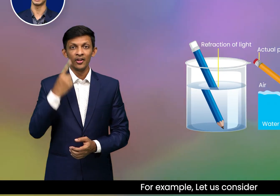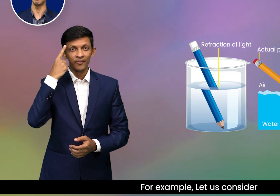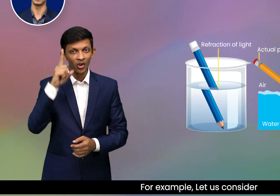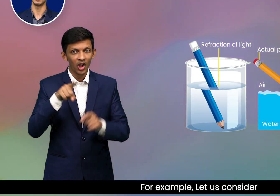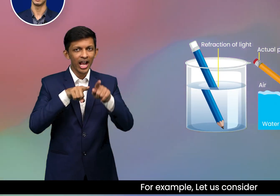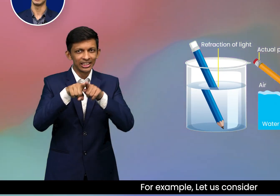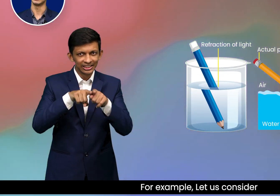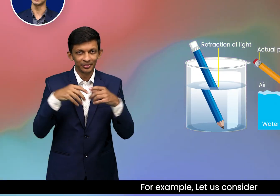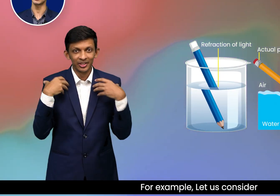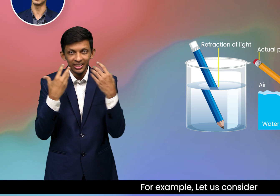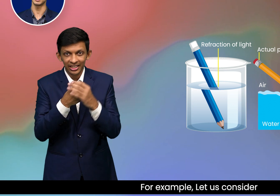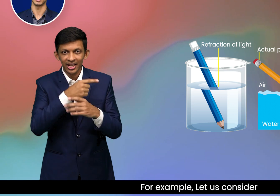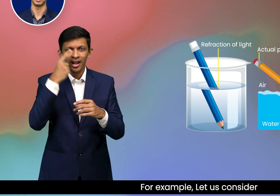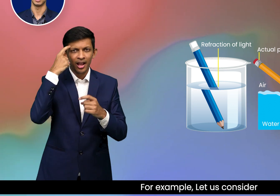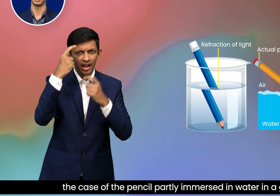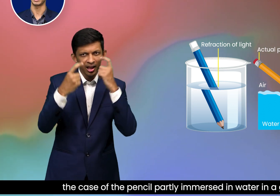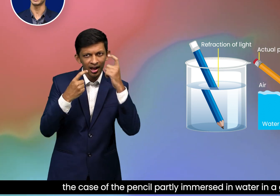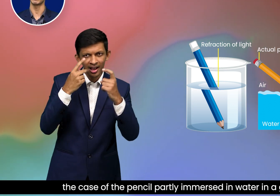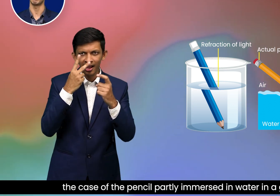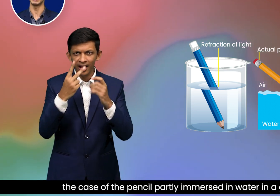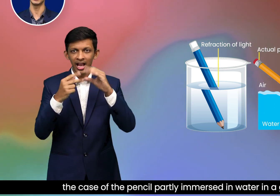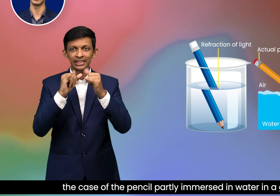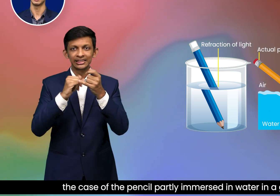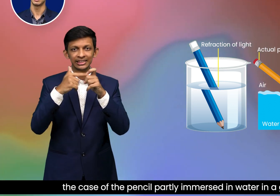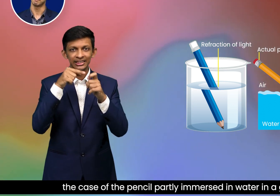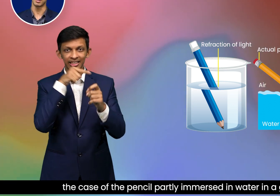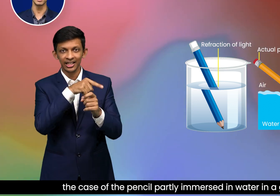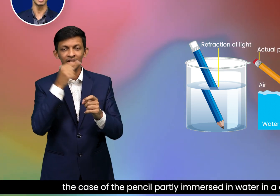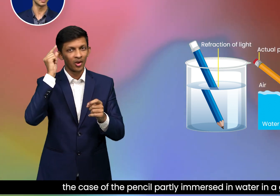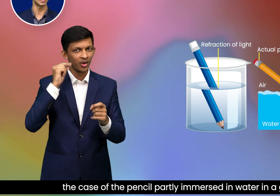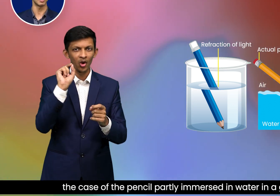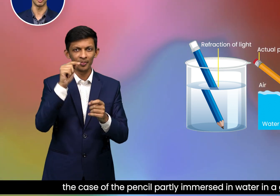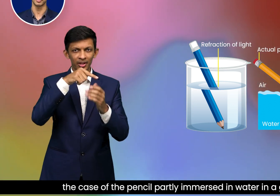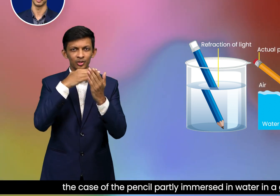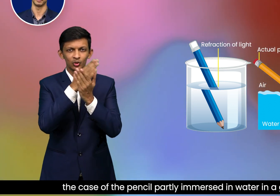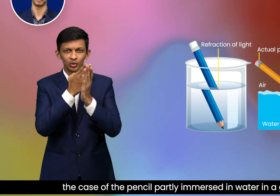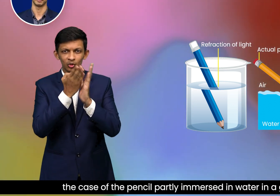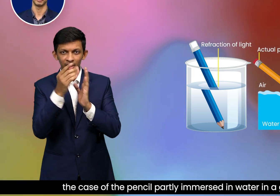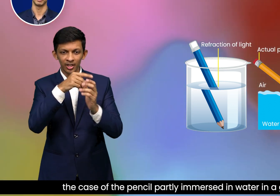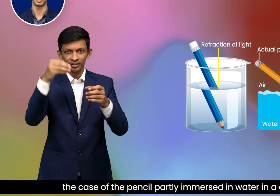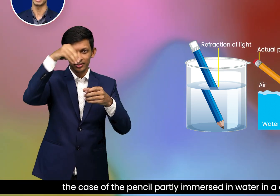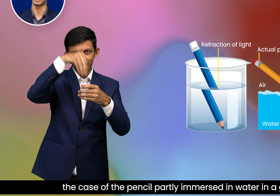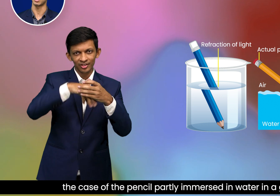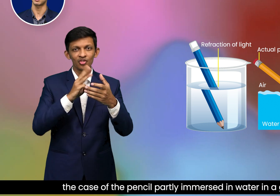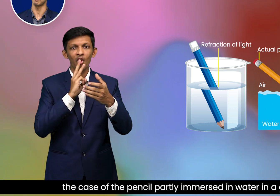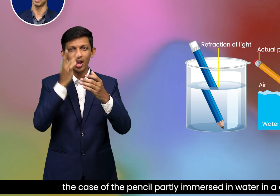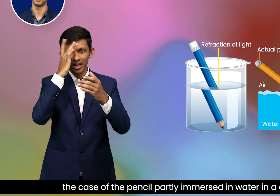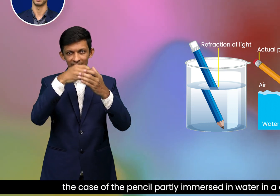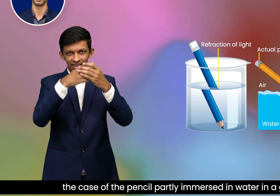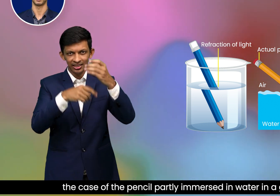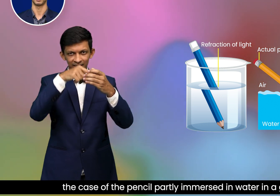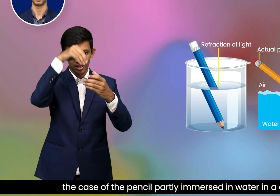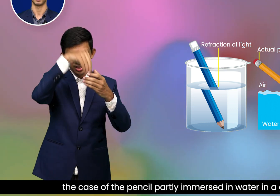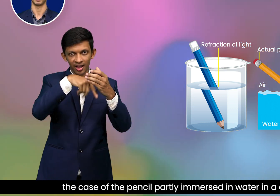For example, let us consider the case of a pencil partly immersed in water in a glass tumbler.